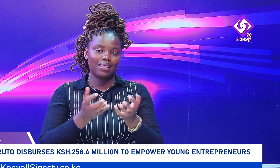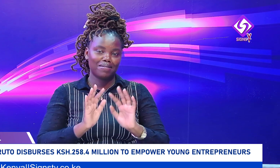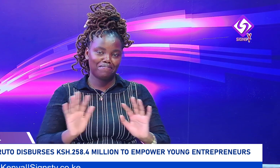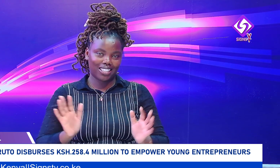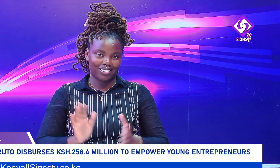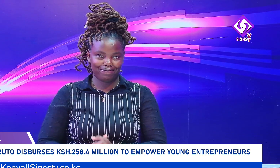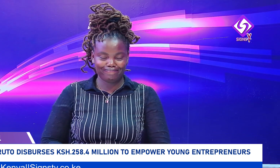businesses.